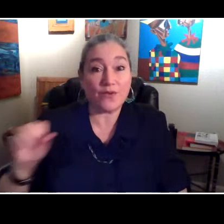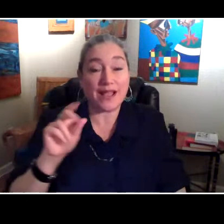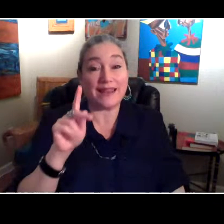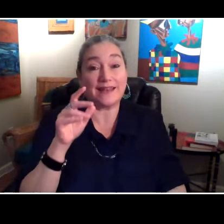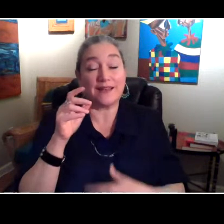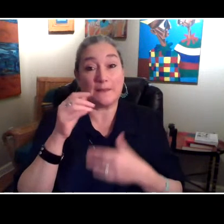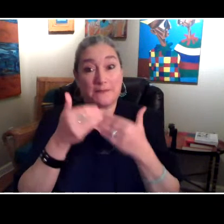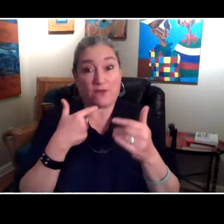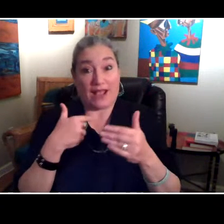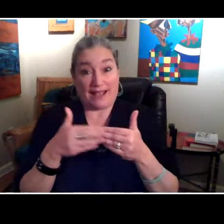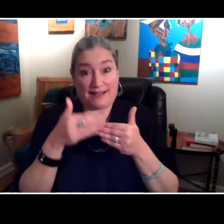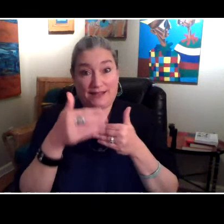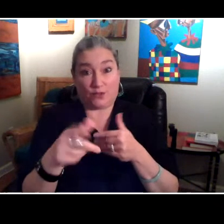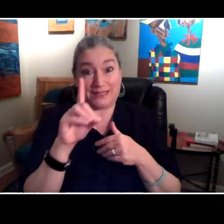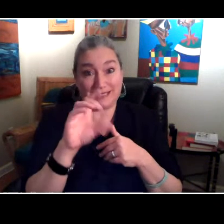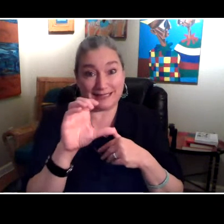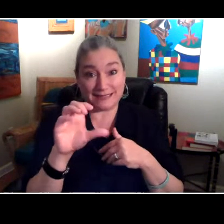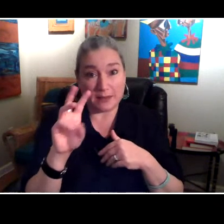slide.